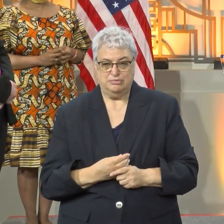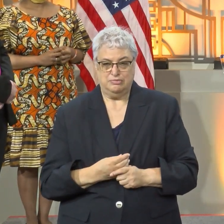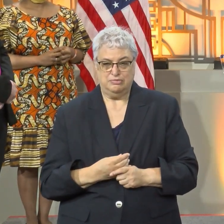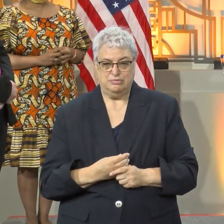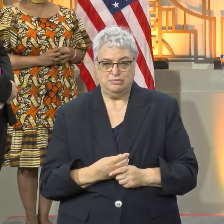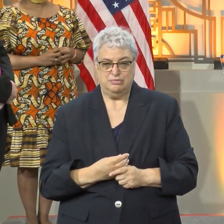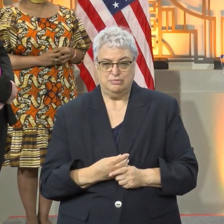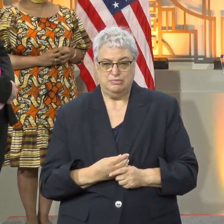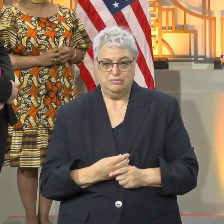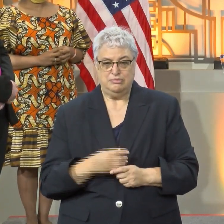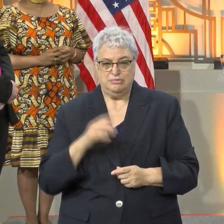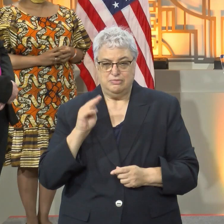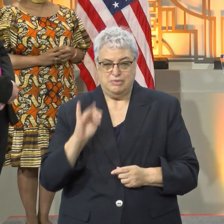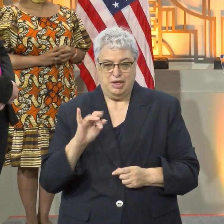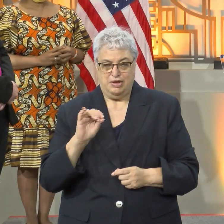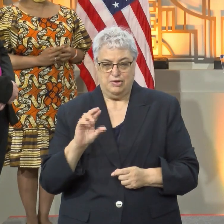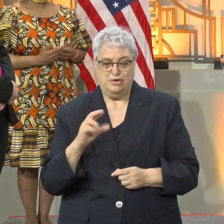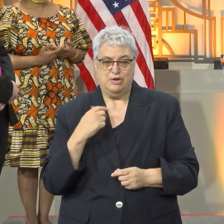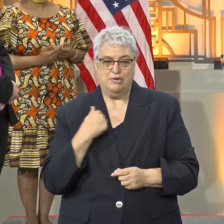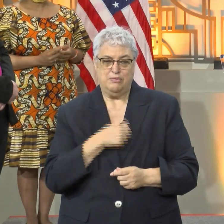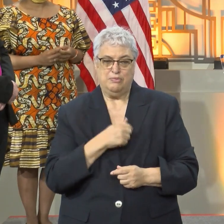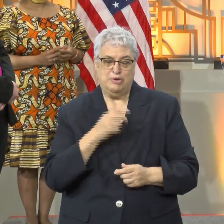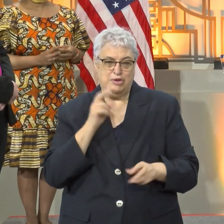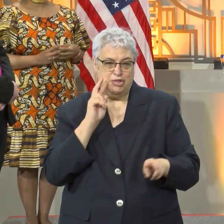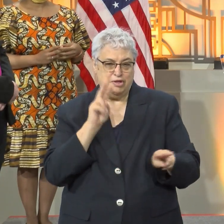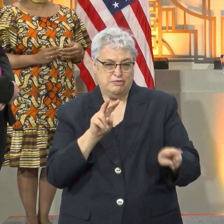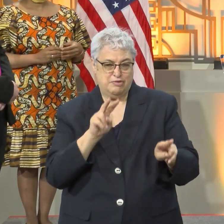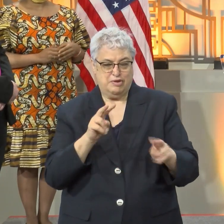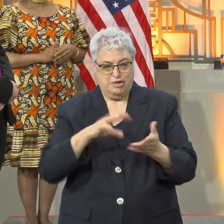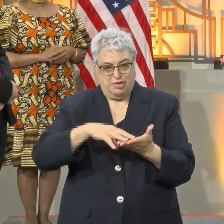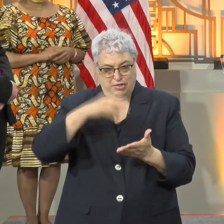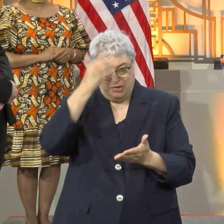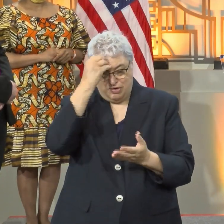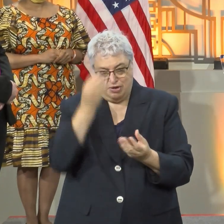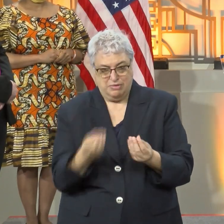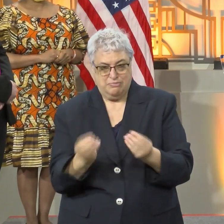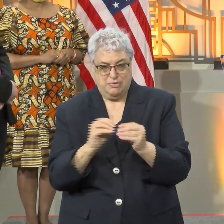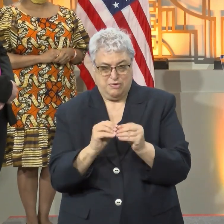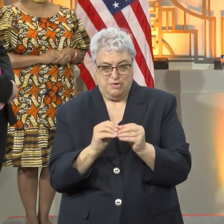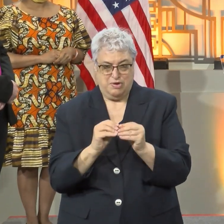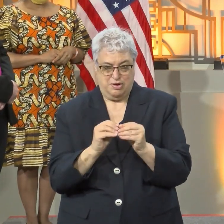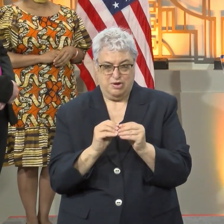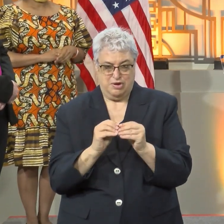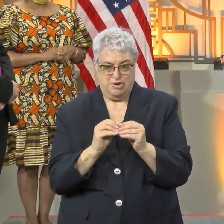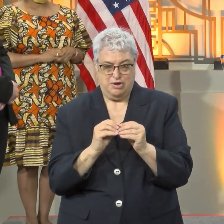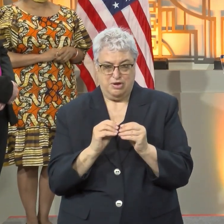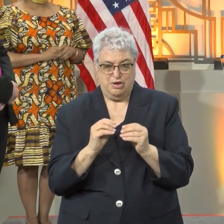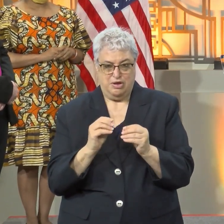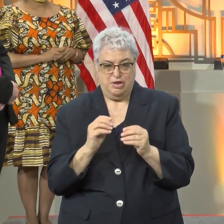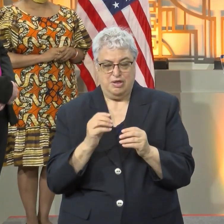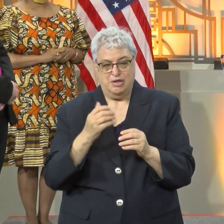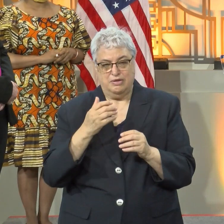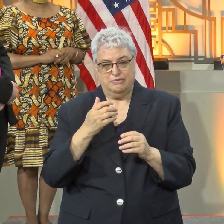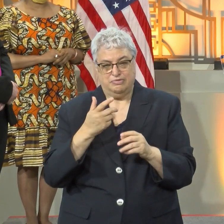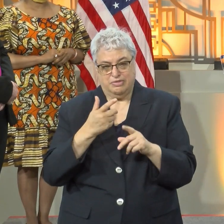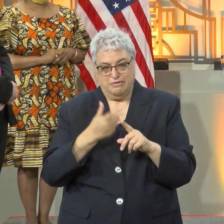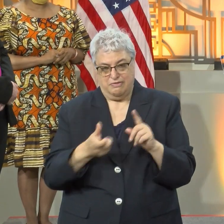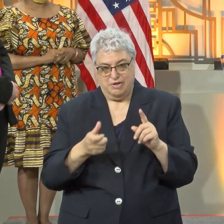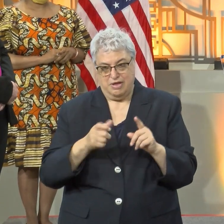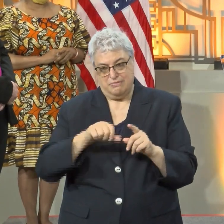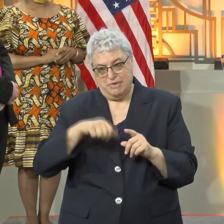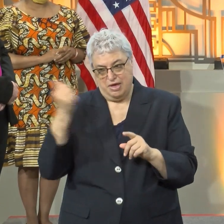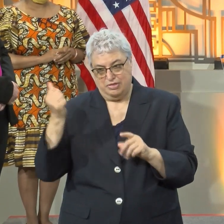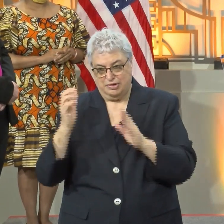And then, Mayor, I just want to say that we are looking forward to learning lessons from the first phase, as well as learning best practices from around the